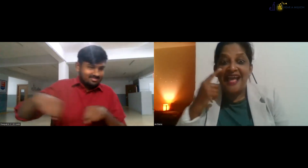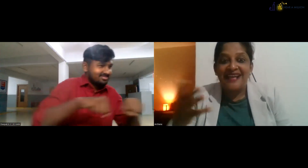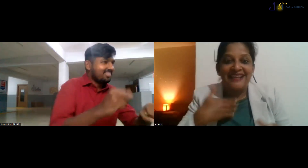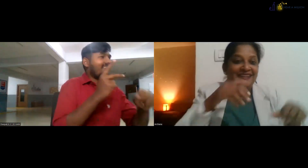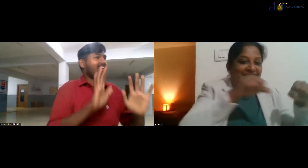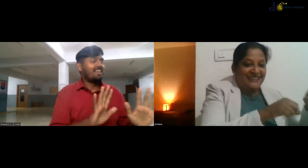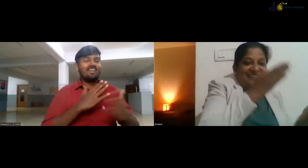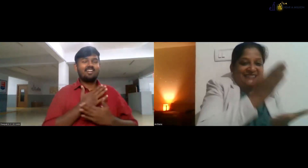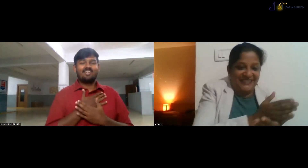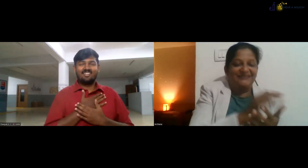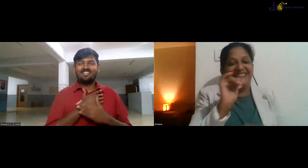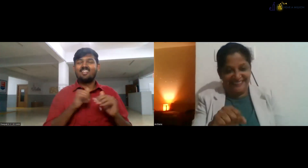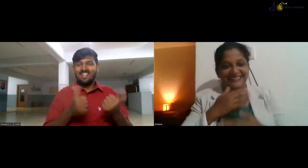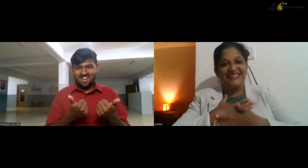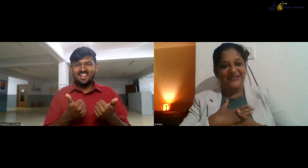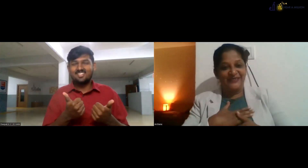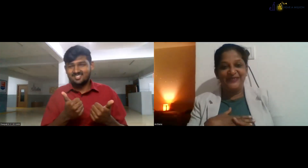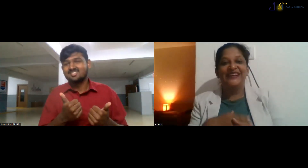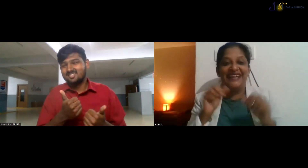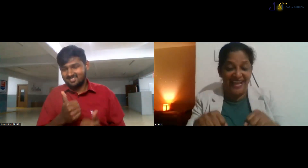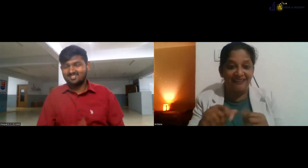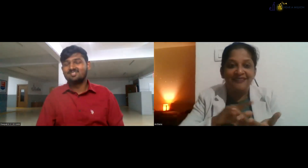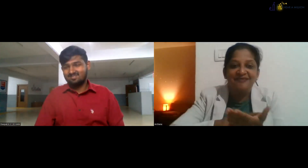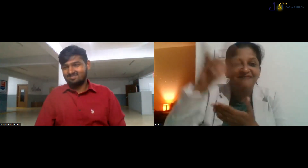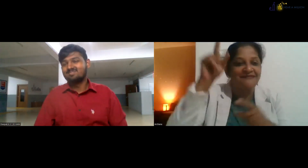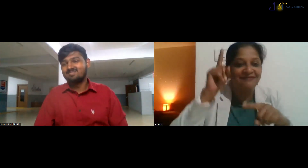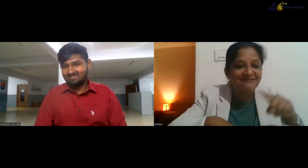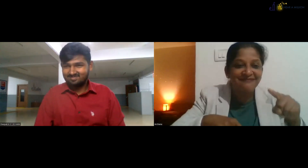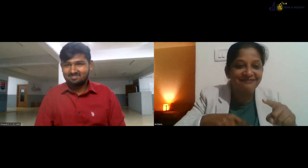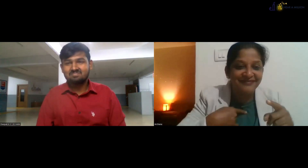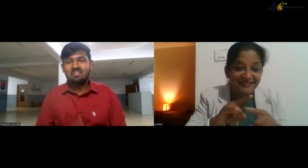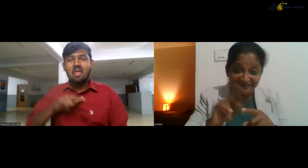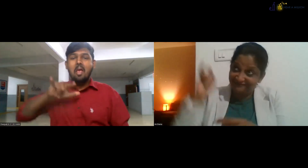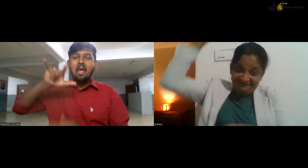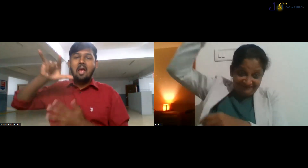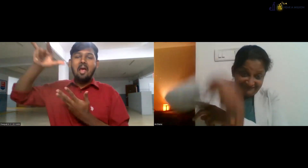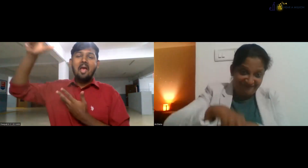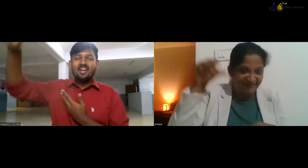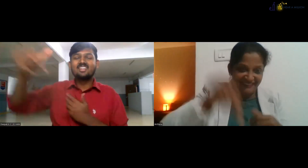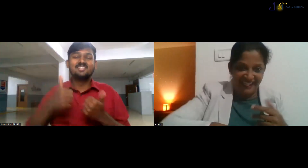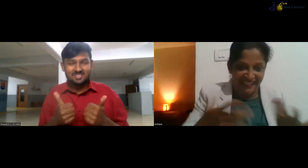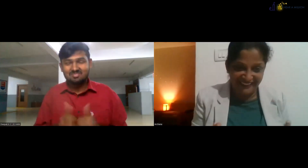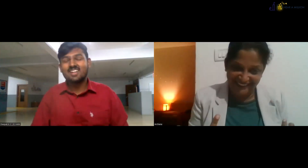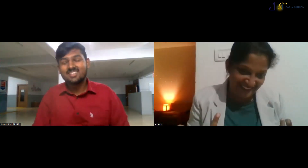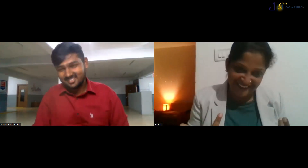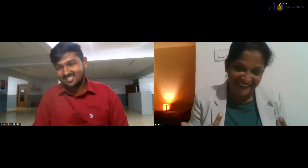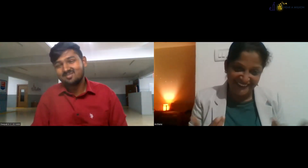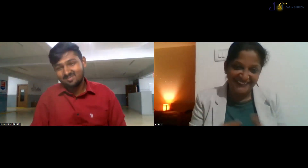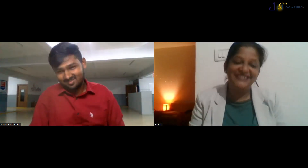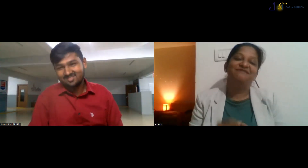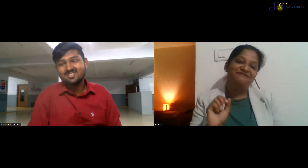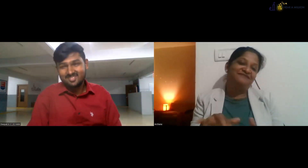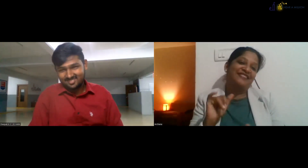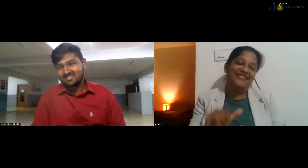right? Yes, so you mean that you can stop at any place, right, at your own choice? Yes, but in flight you won't be able to,